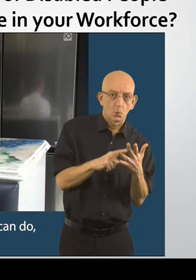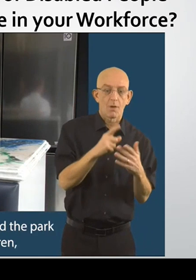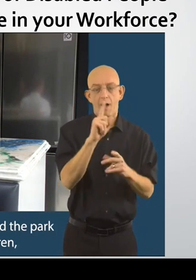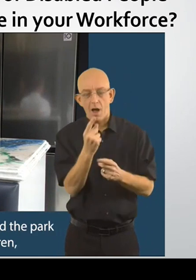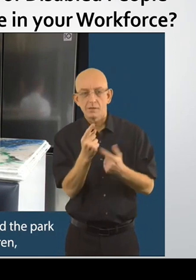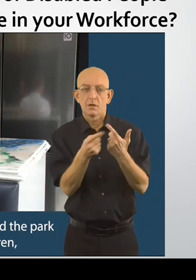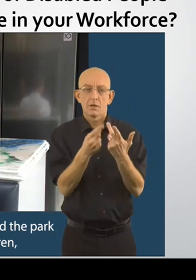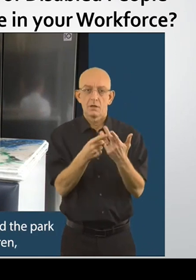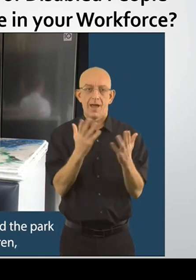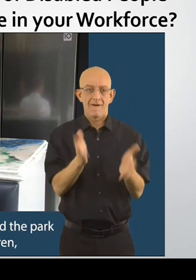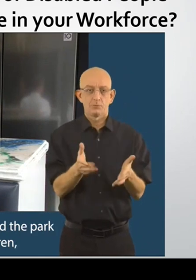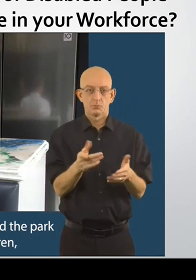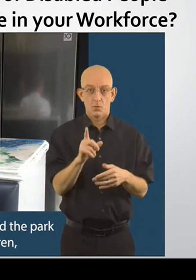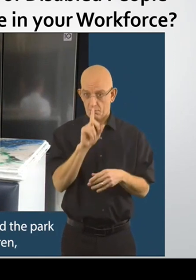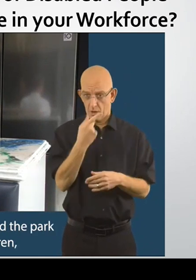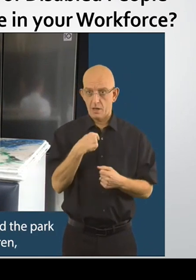can do.